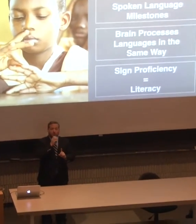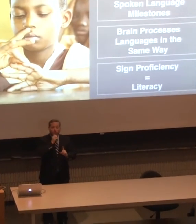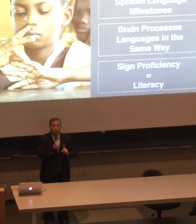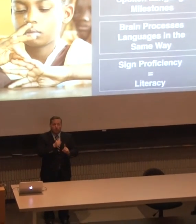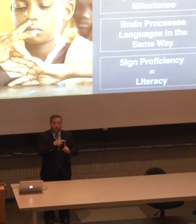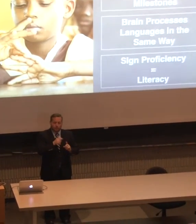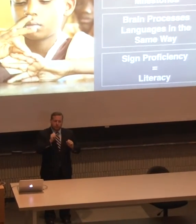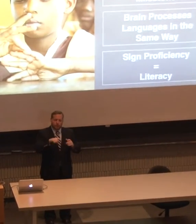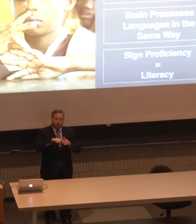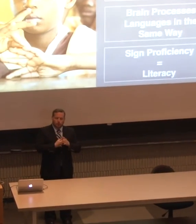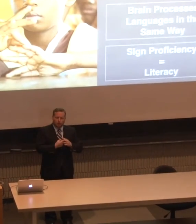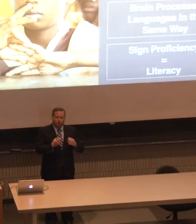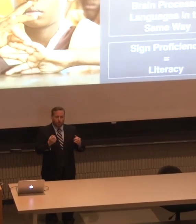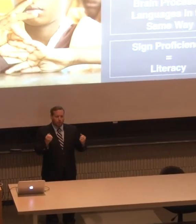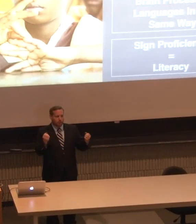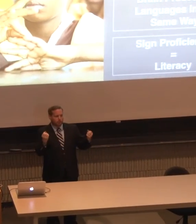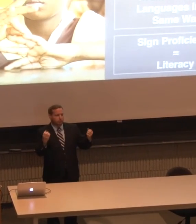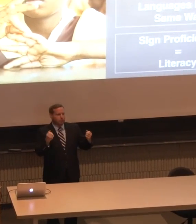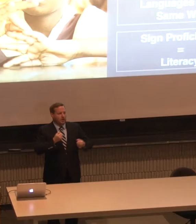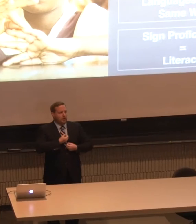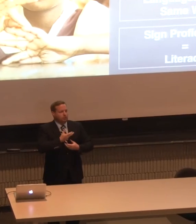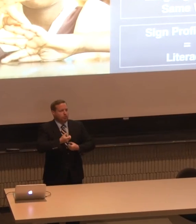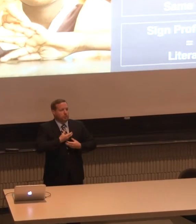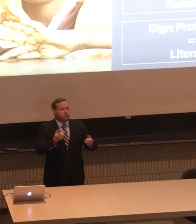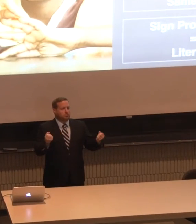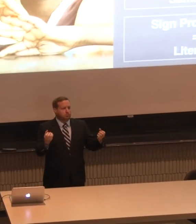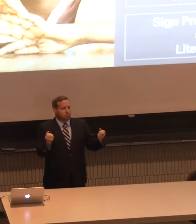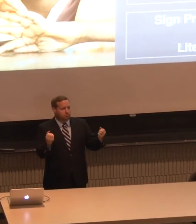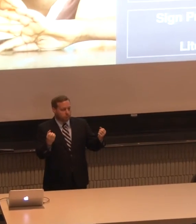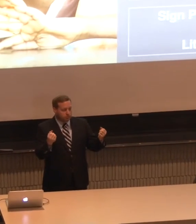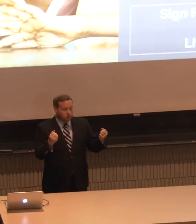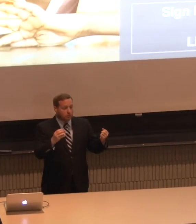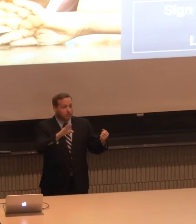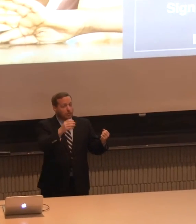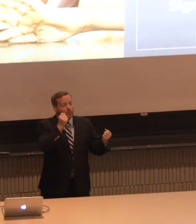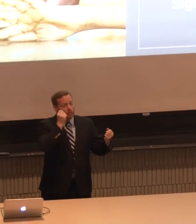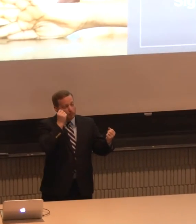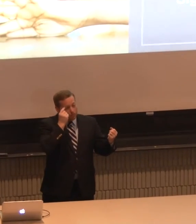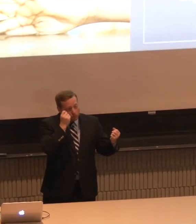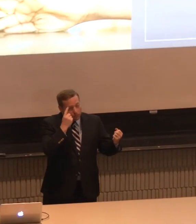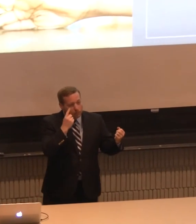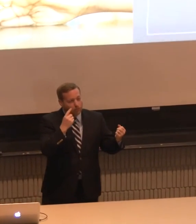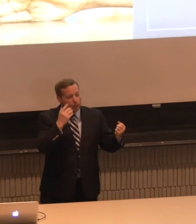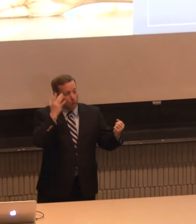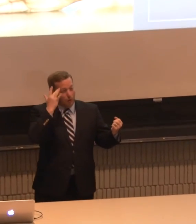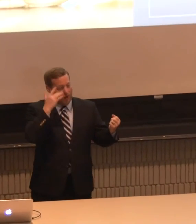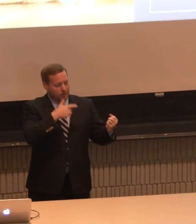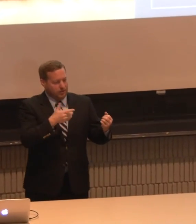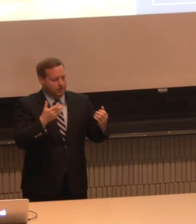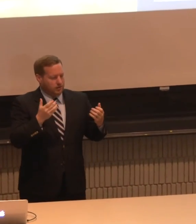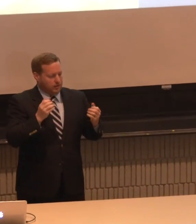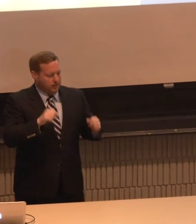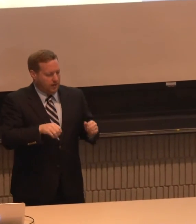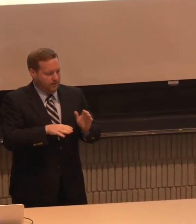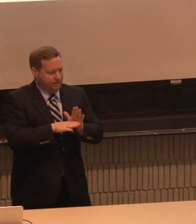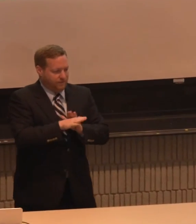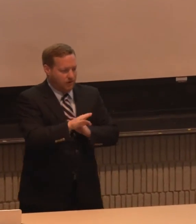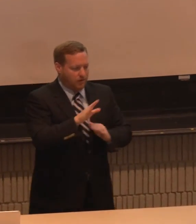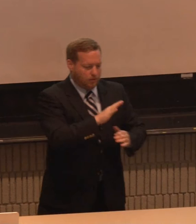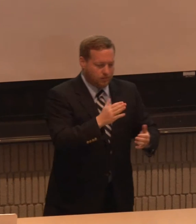early on and how that impacts their development. Babies as young as 6 months old can actually express themselves